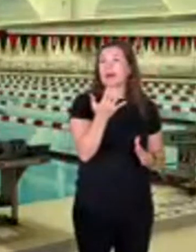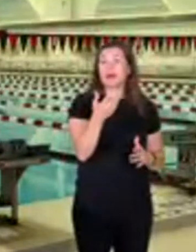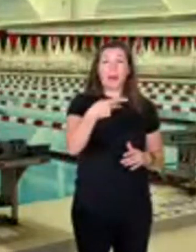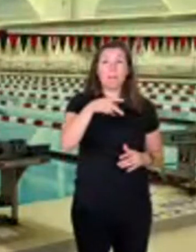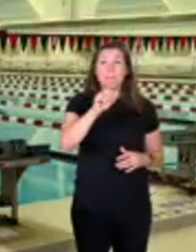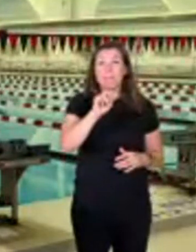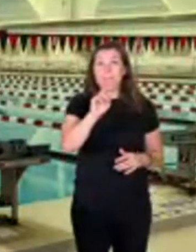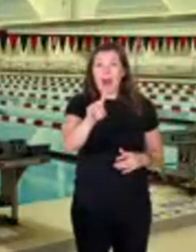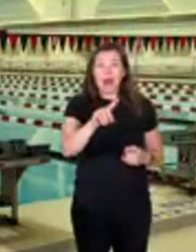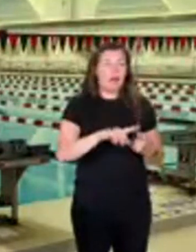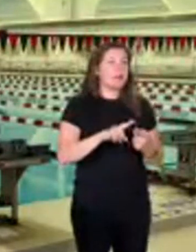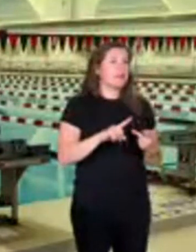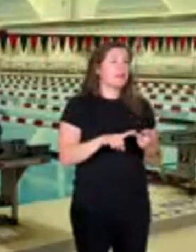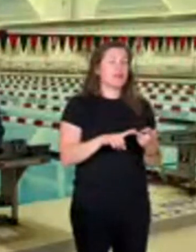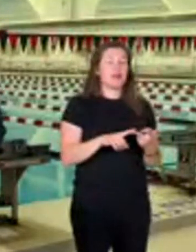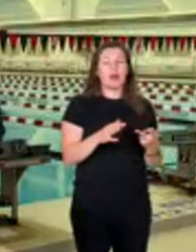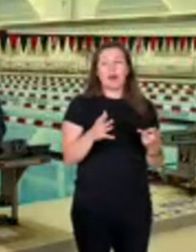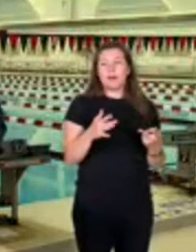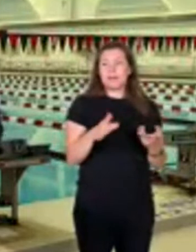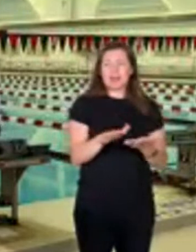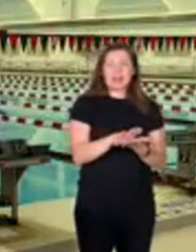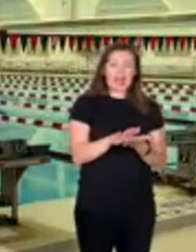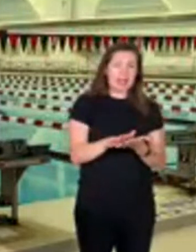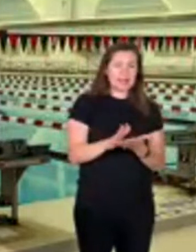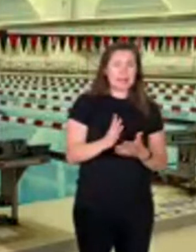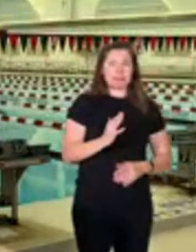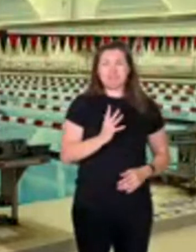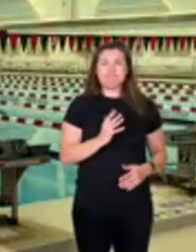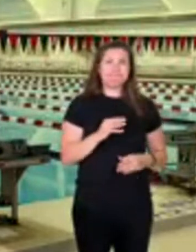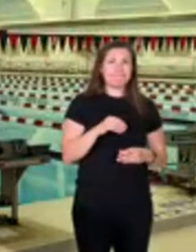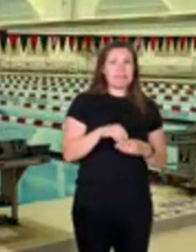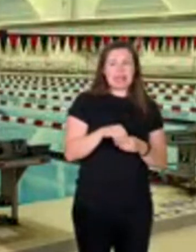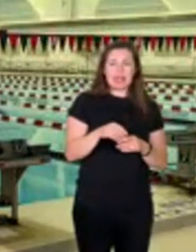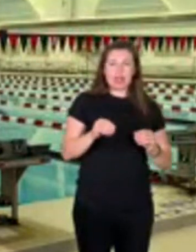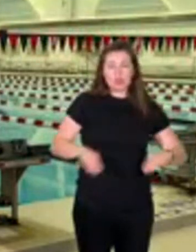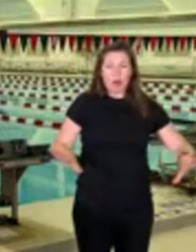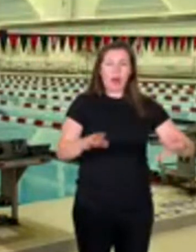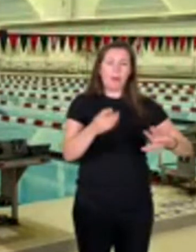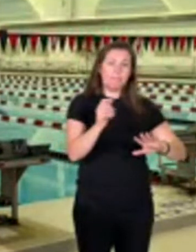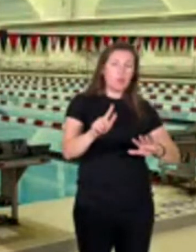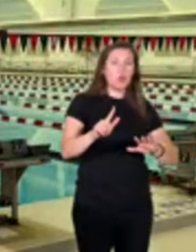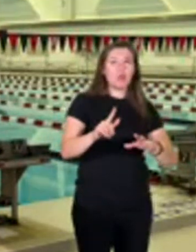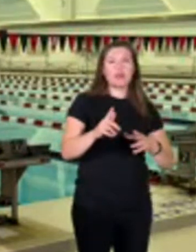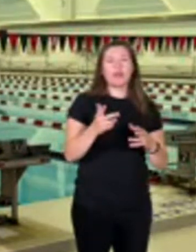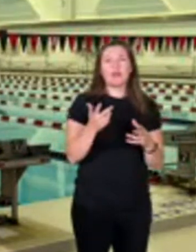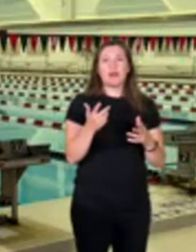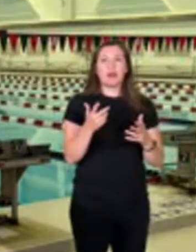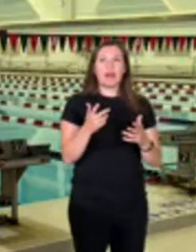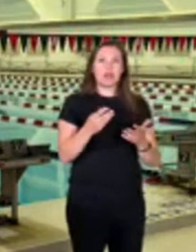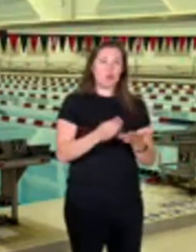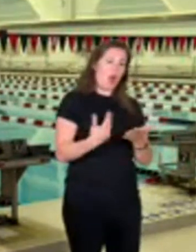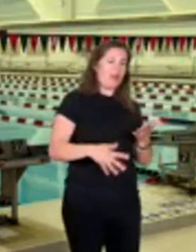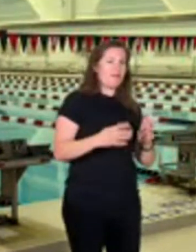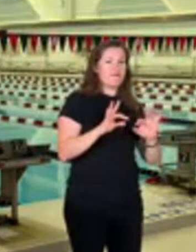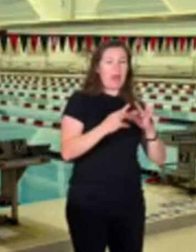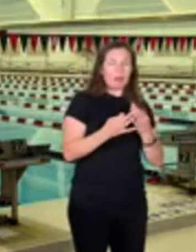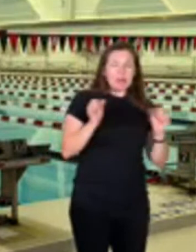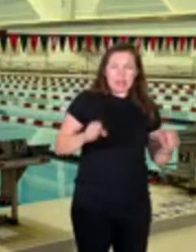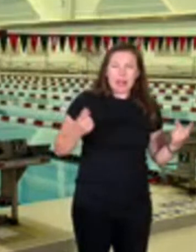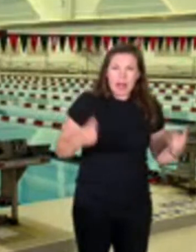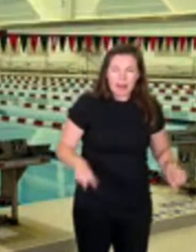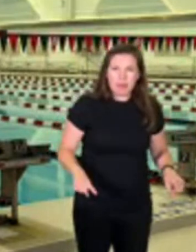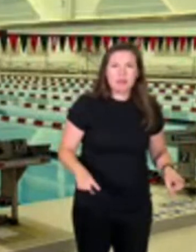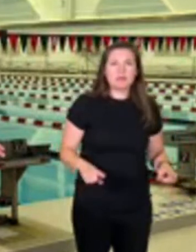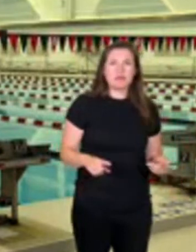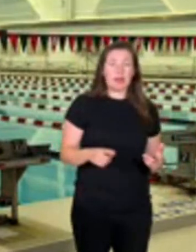pond. It can happen in the greatest, nicest in-ground pool that's put in the backyard of a very wealthy family, because it's